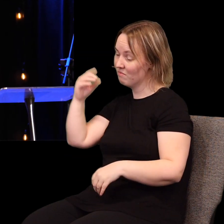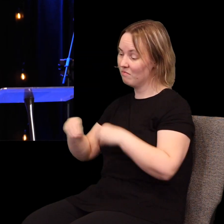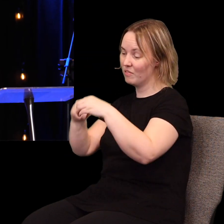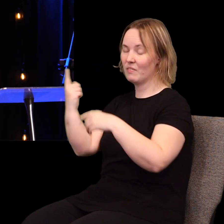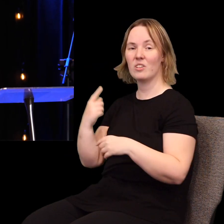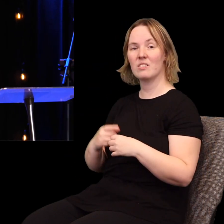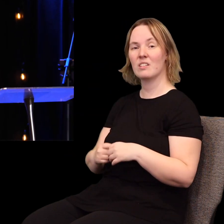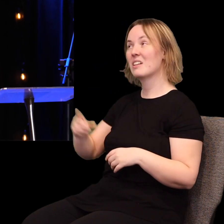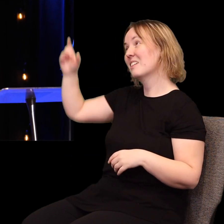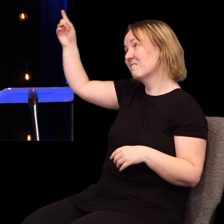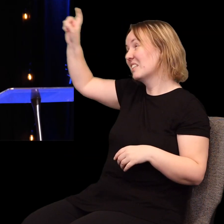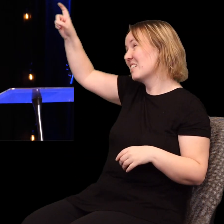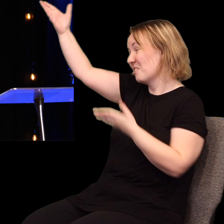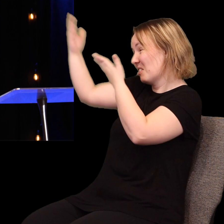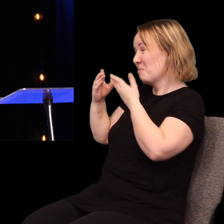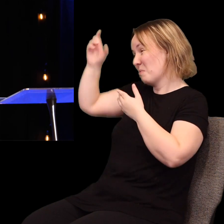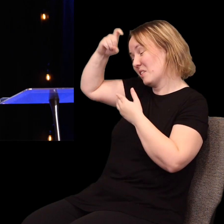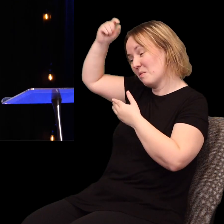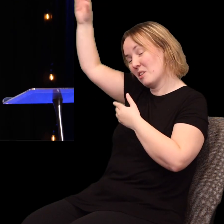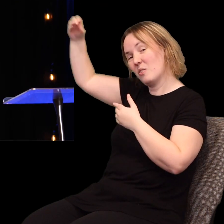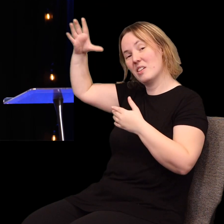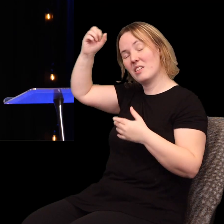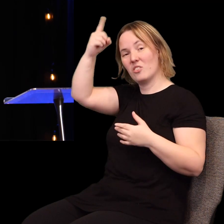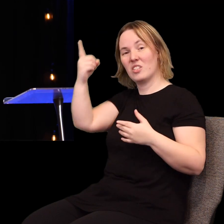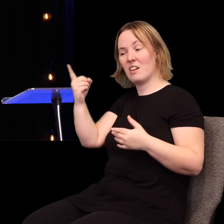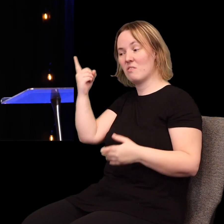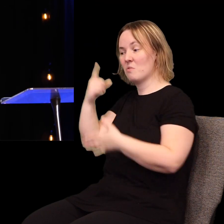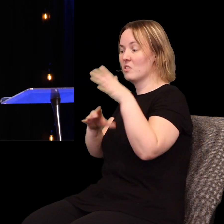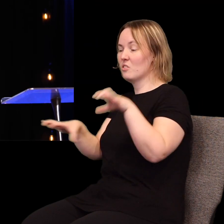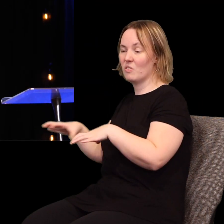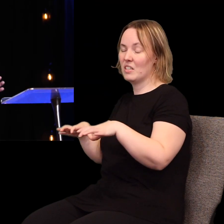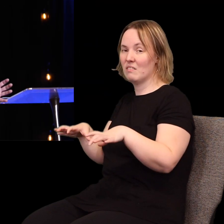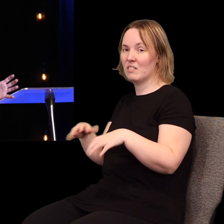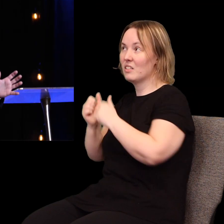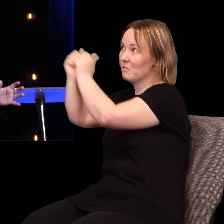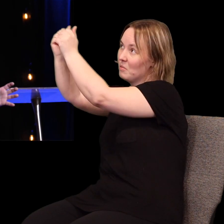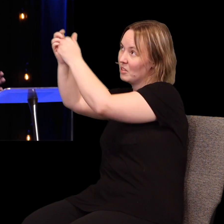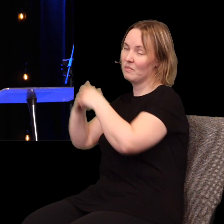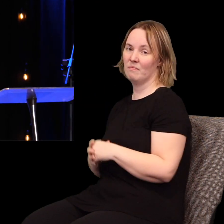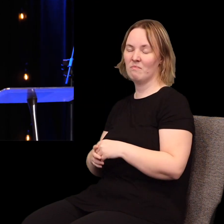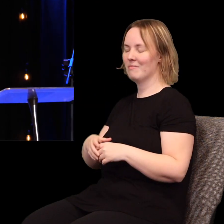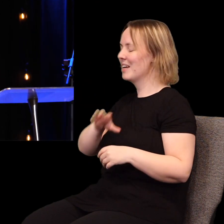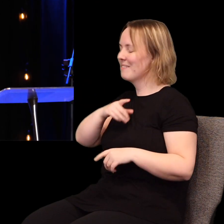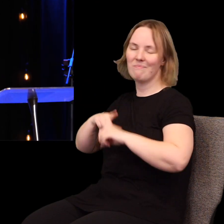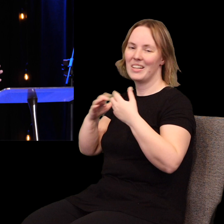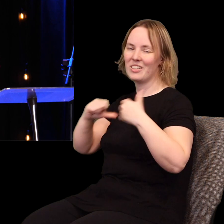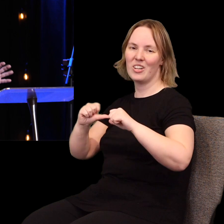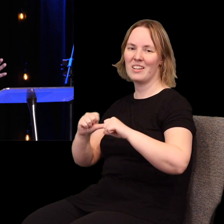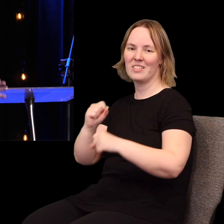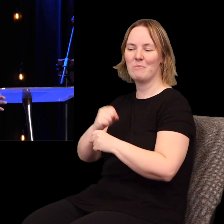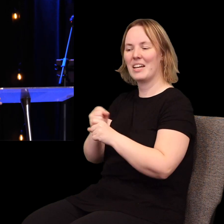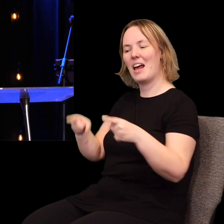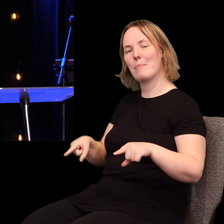moving. And I'm going to ask that you would just give me wisdom and grace to understand what you're doing and participate with you, but I'm not going to try